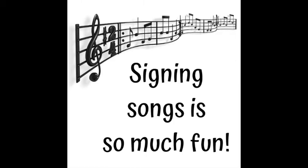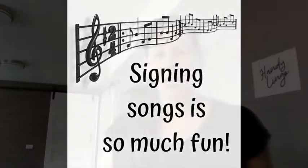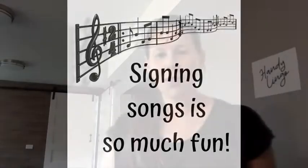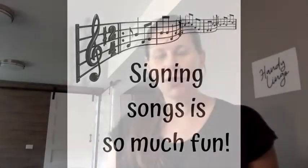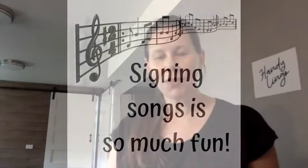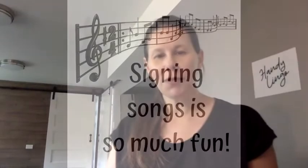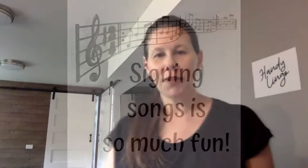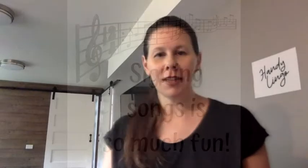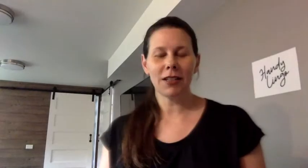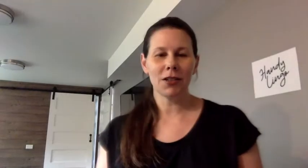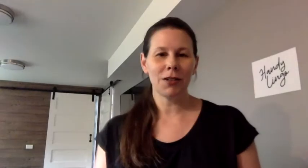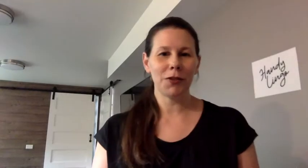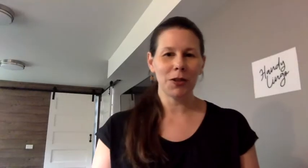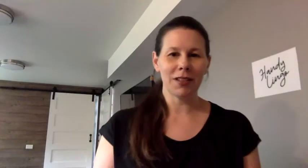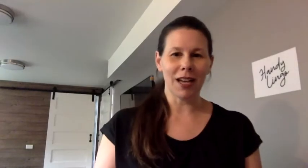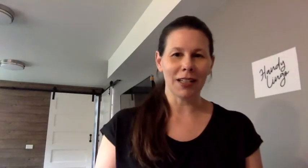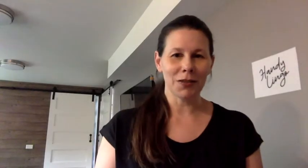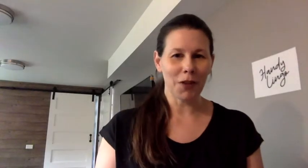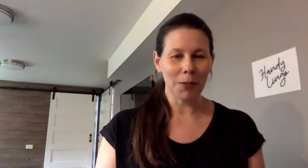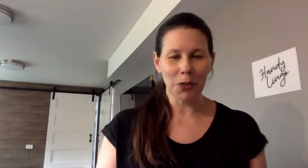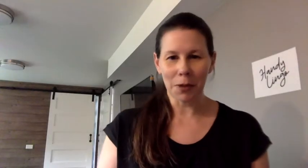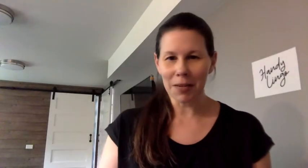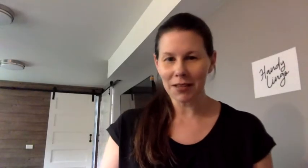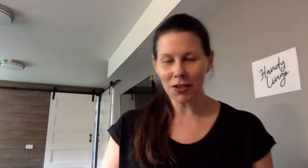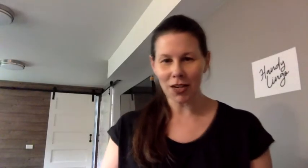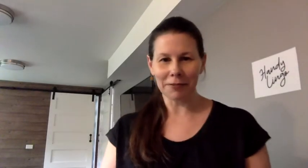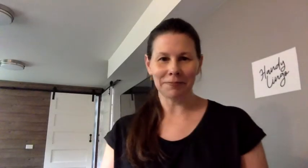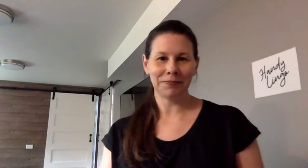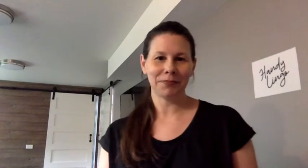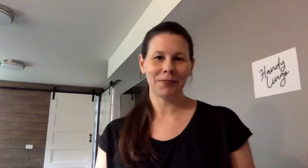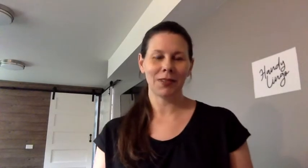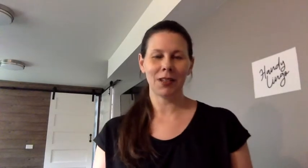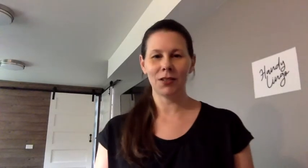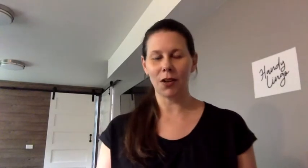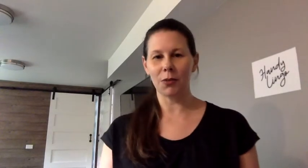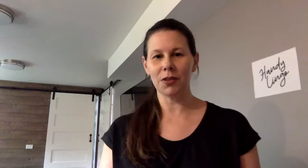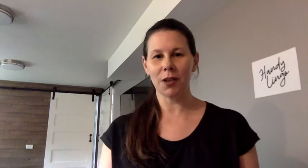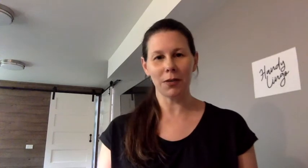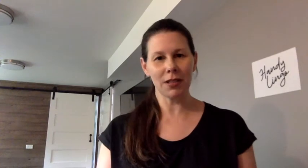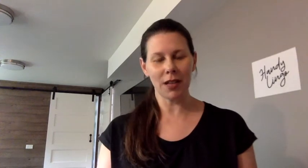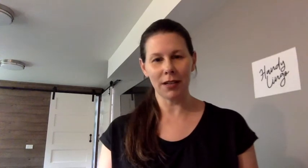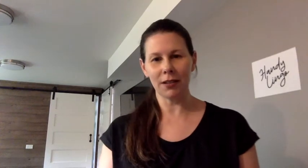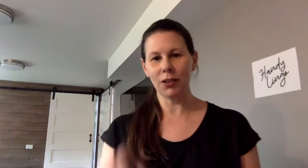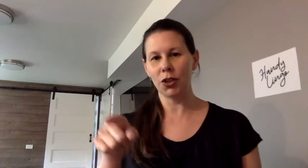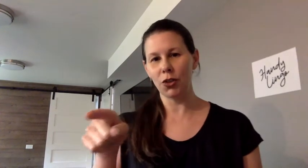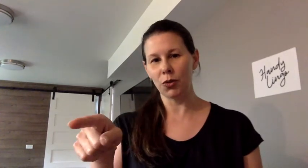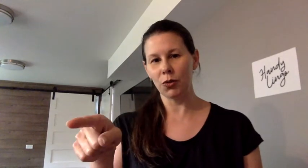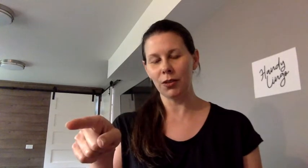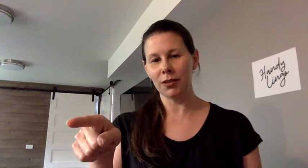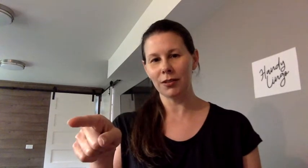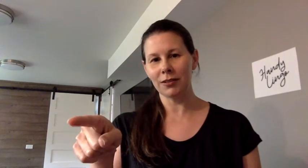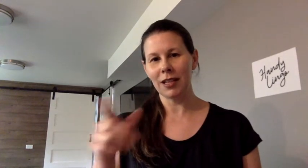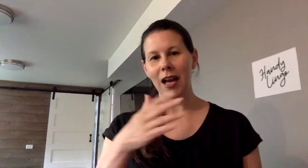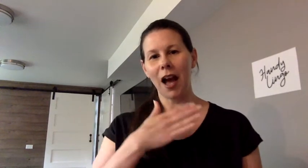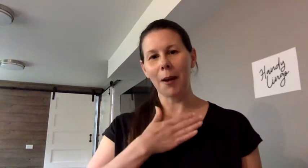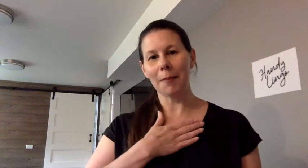So just for fun, let's learn a few of the signs from You Are My Sunshine. So we'll start with the title, You Are